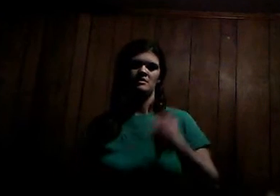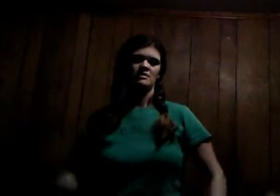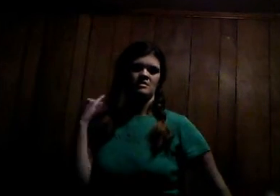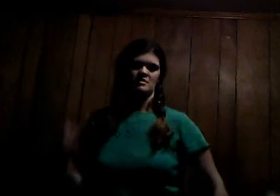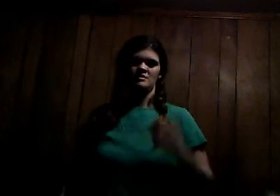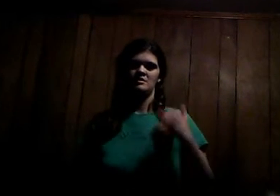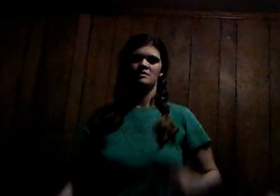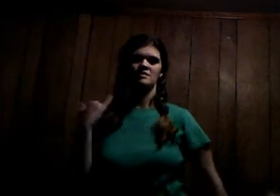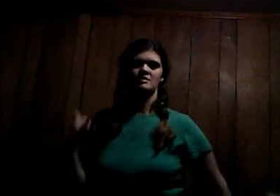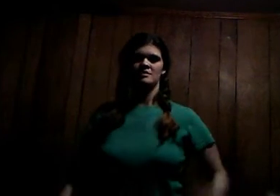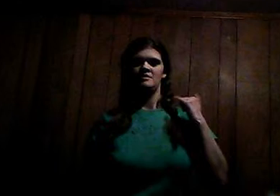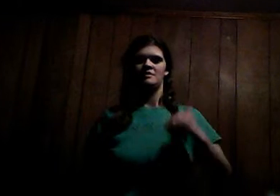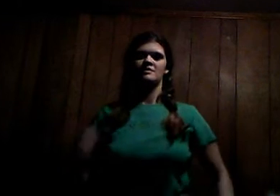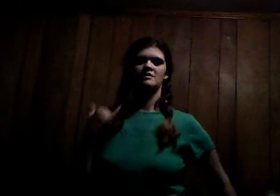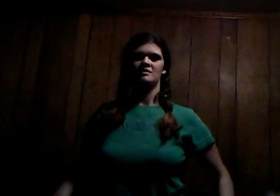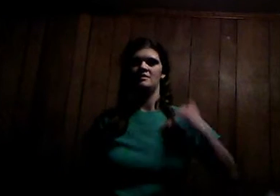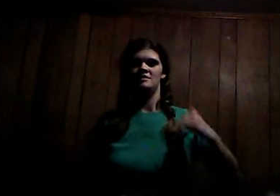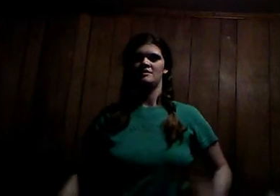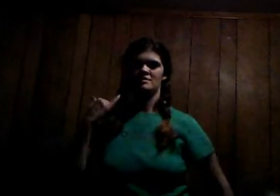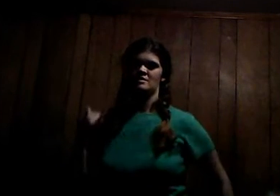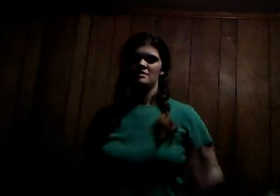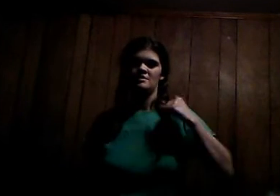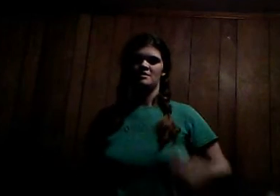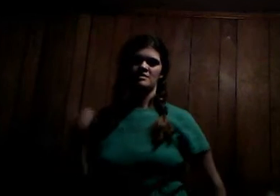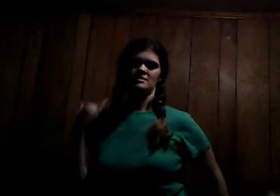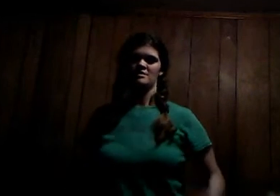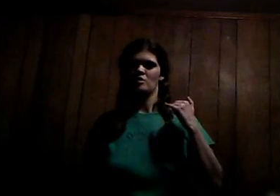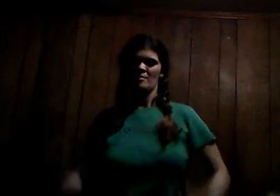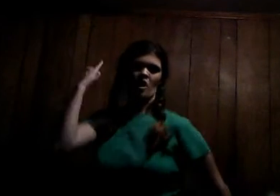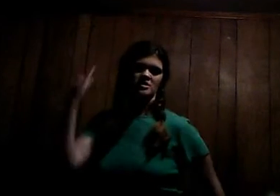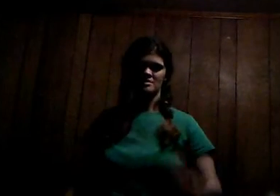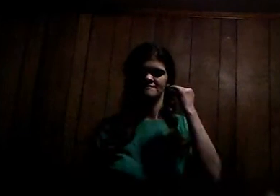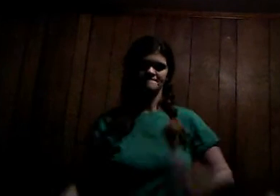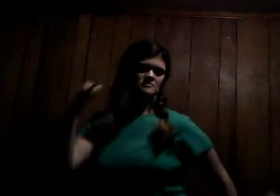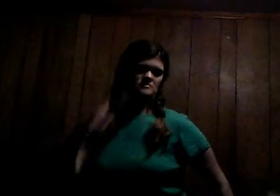I pull around the world, from London to the Bay. It's hammer, go hammer, empty hammer, yo hammer, and the rest